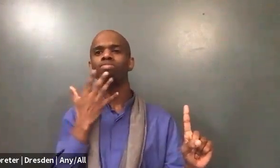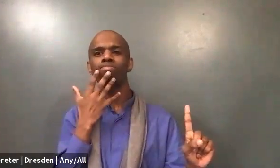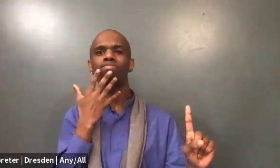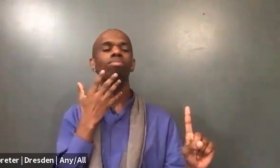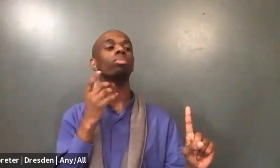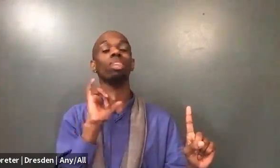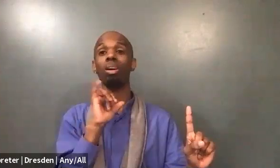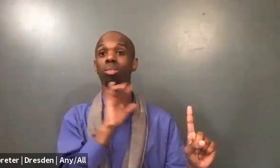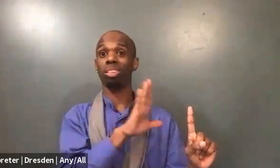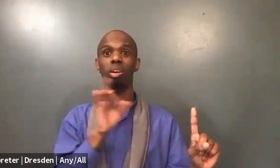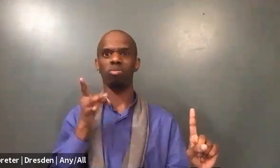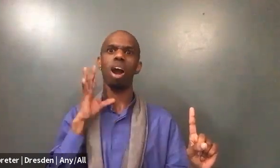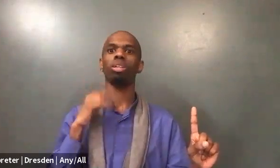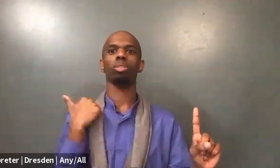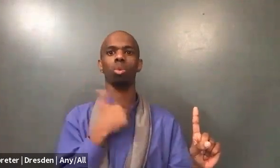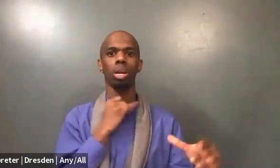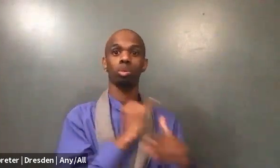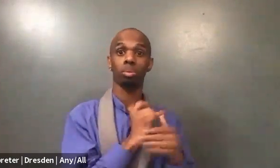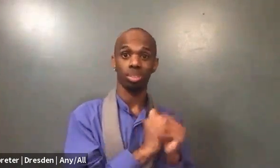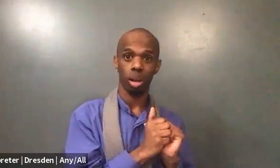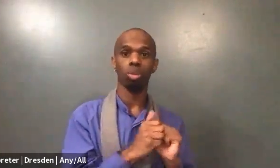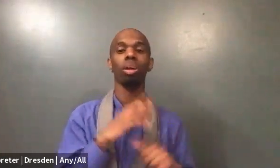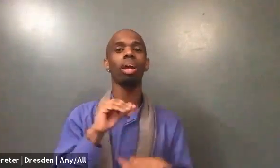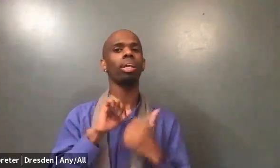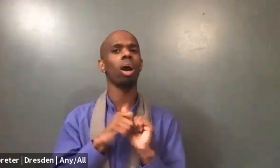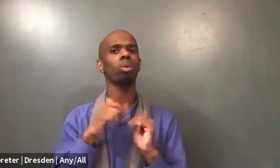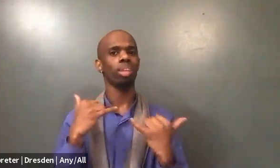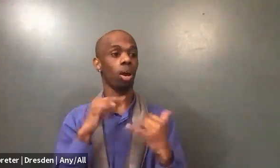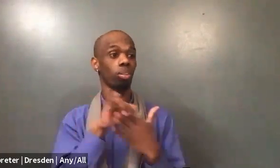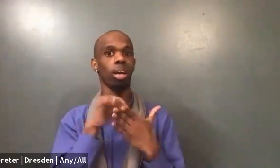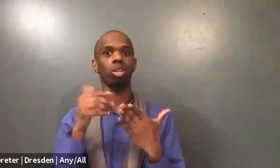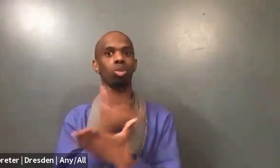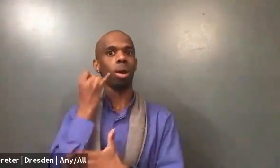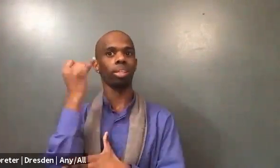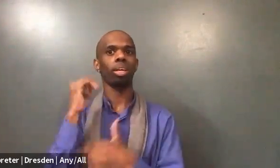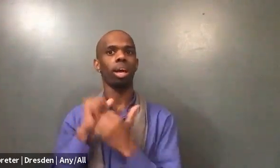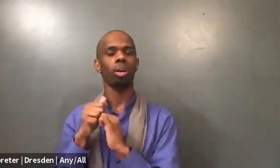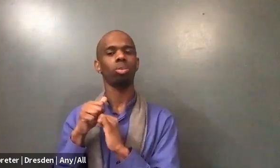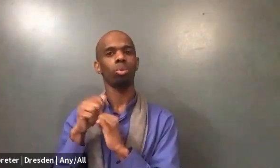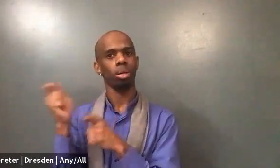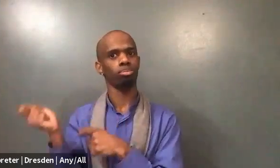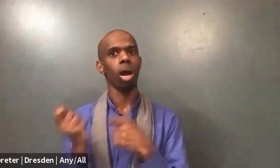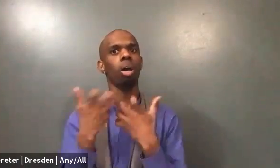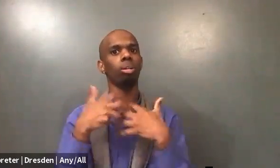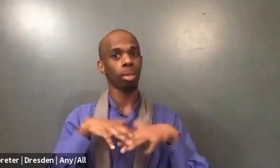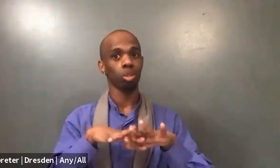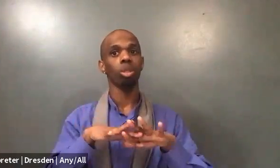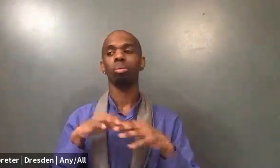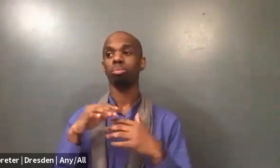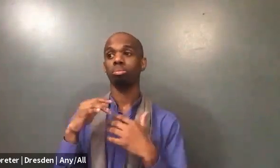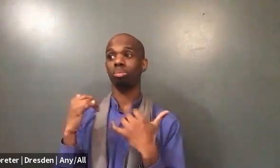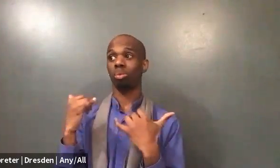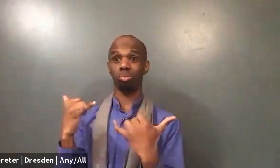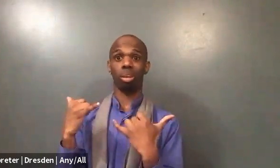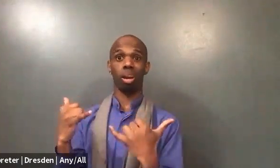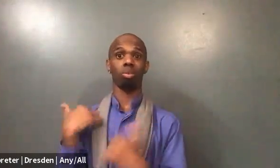interrupted. So what does that look like? And how do we normalize this idea that we are family, that we could and should, and it's